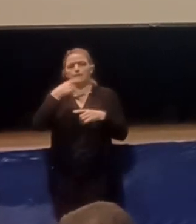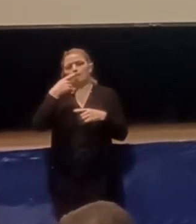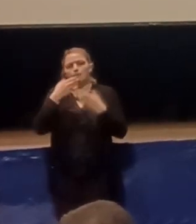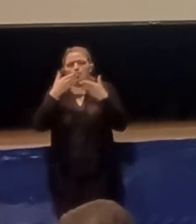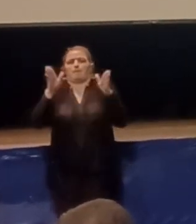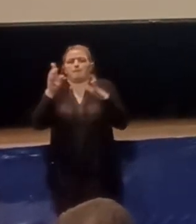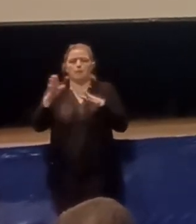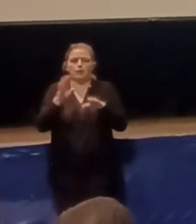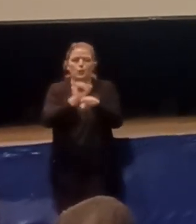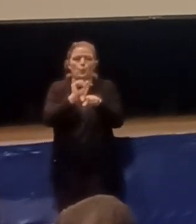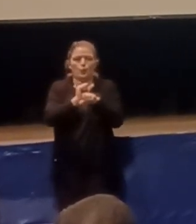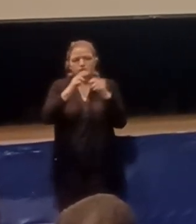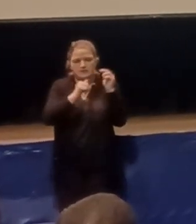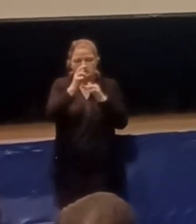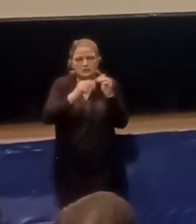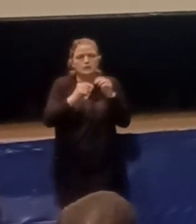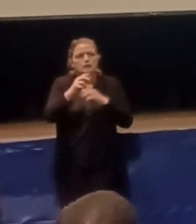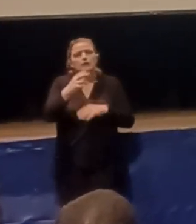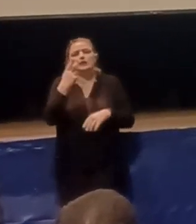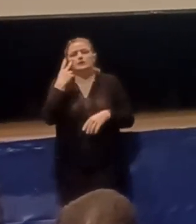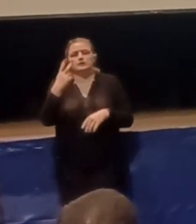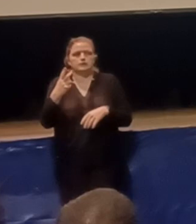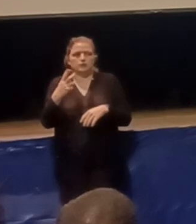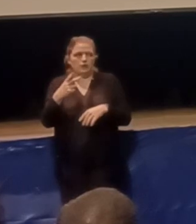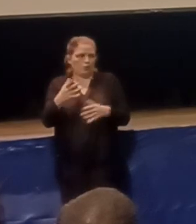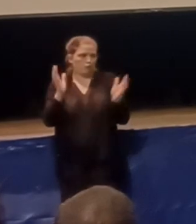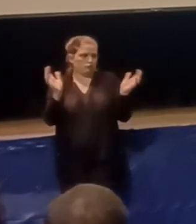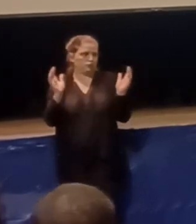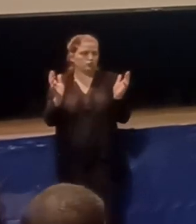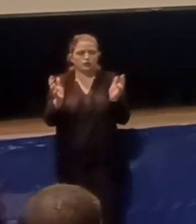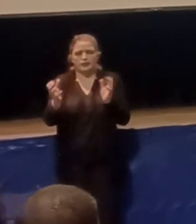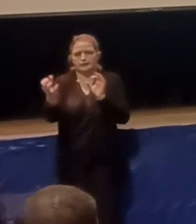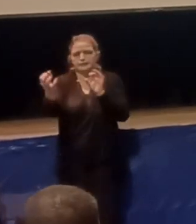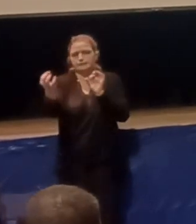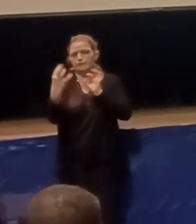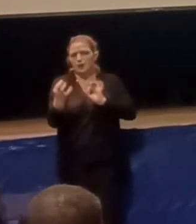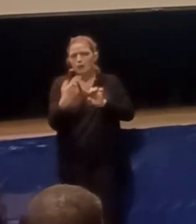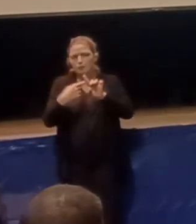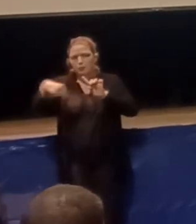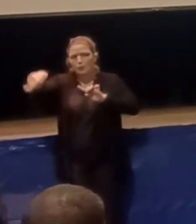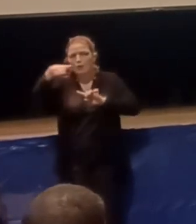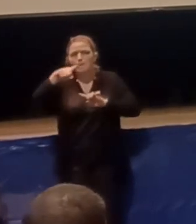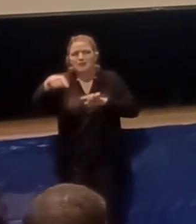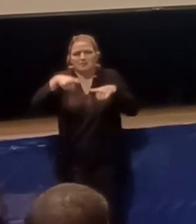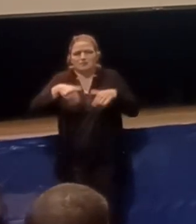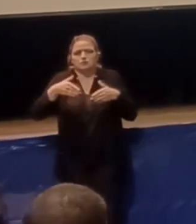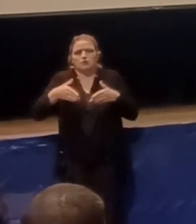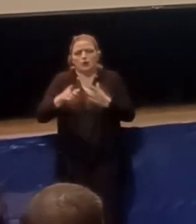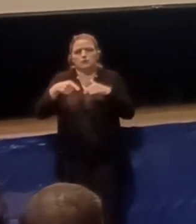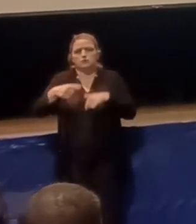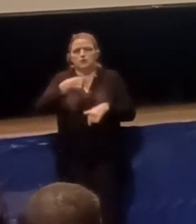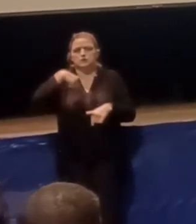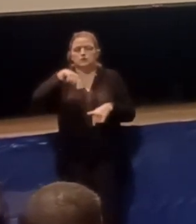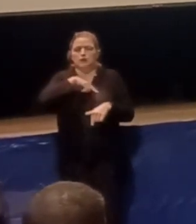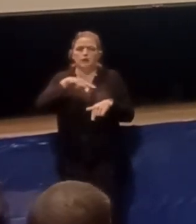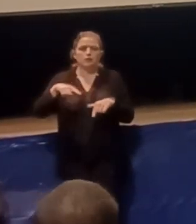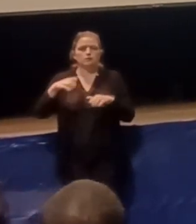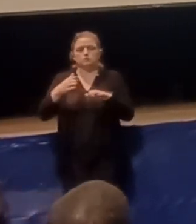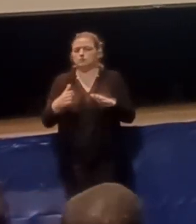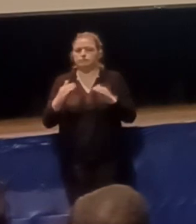meeting those programmatic needs, and Yasha will chat with you all about that in a second. But this does allow us to allow for significant